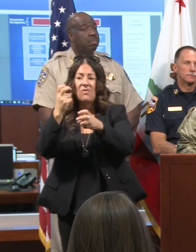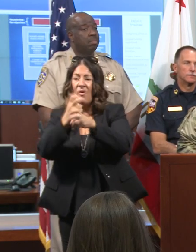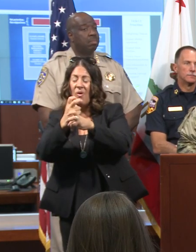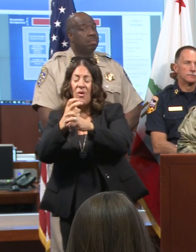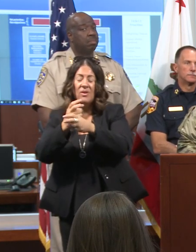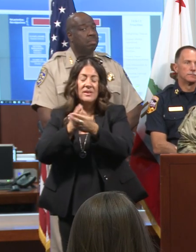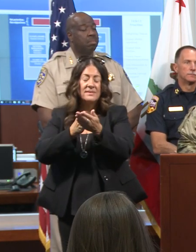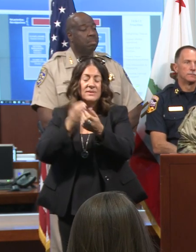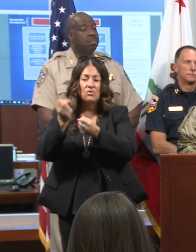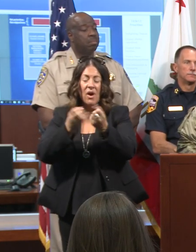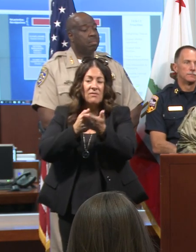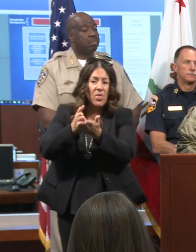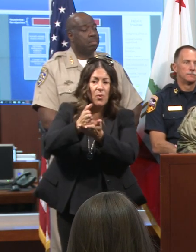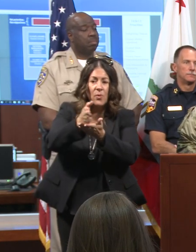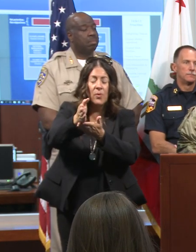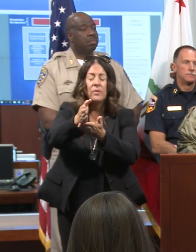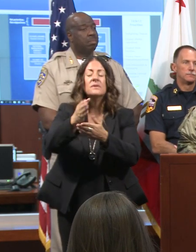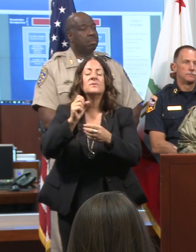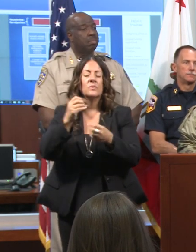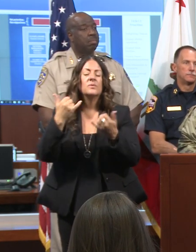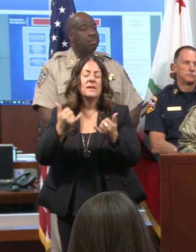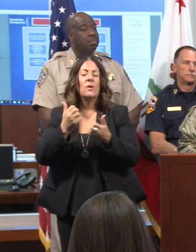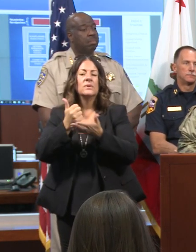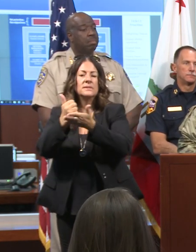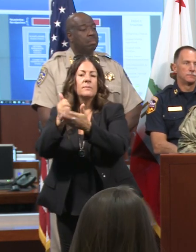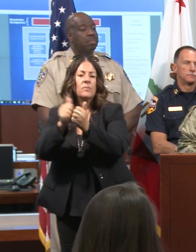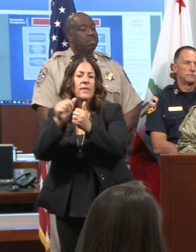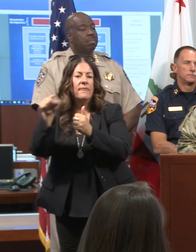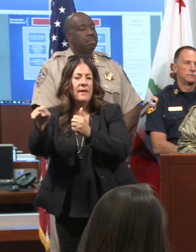inaccessible. Today, we're also deploying